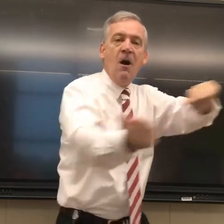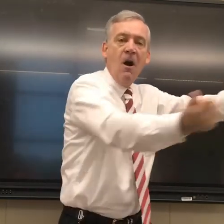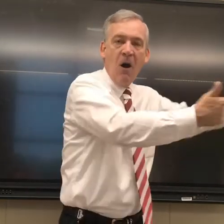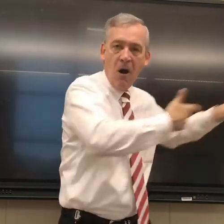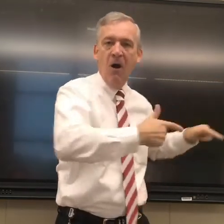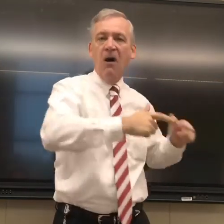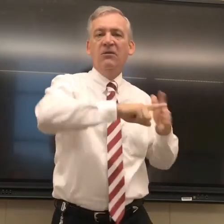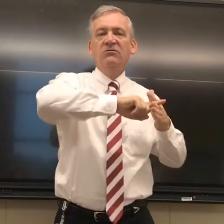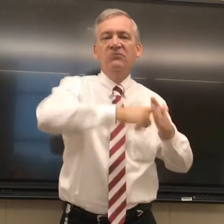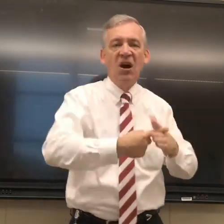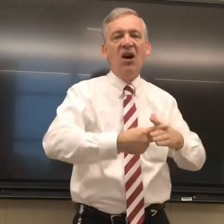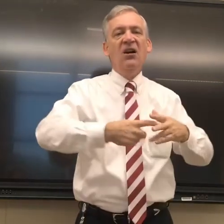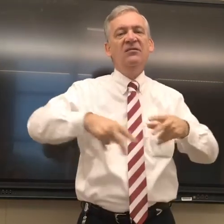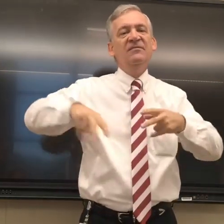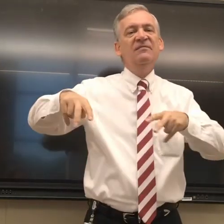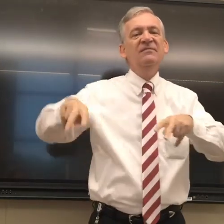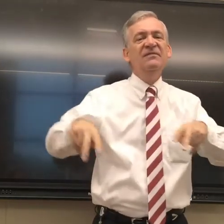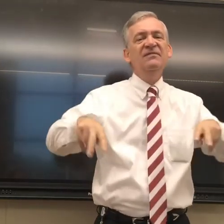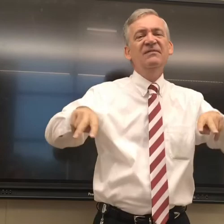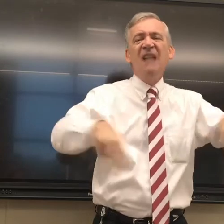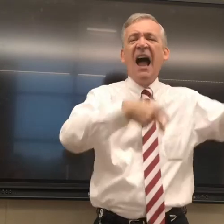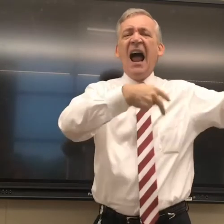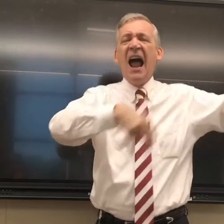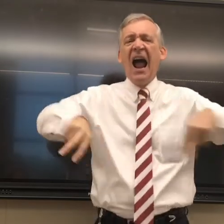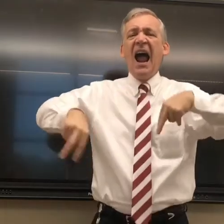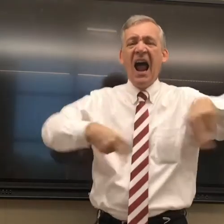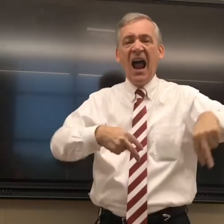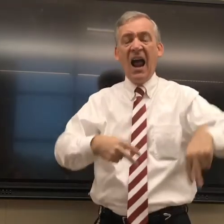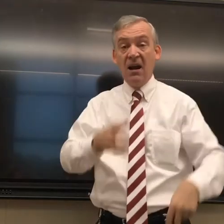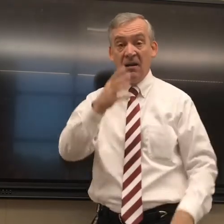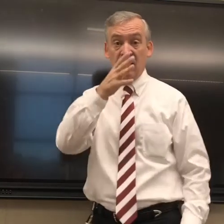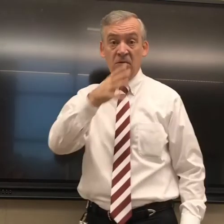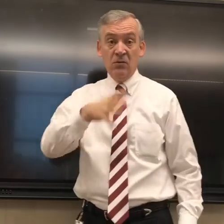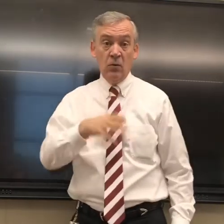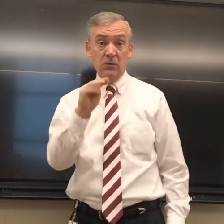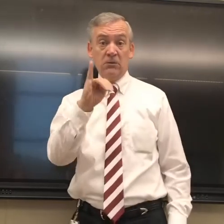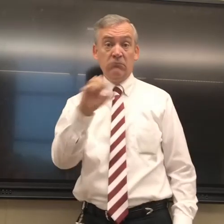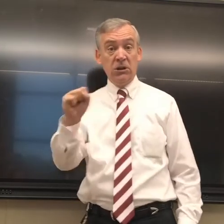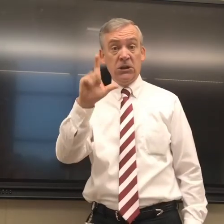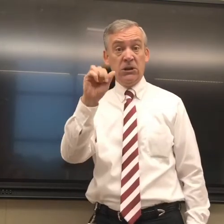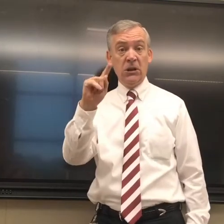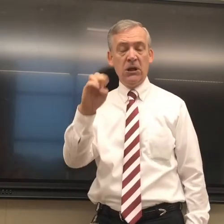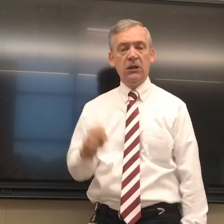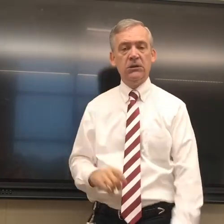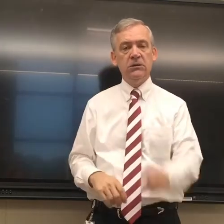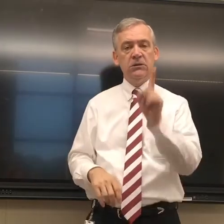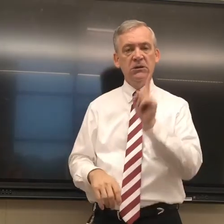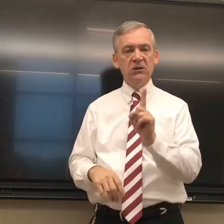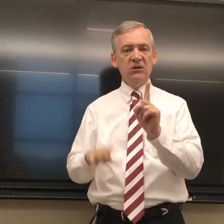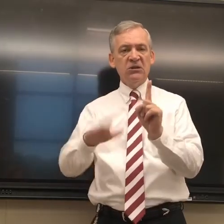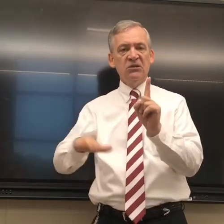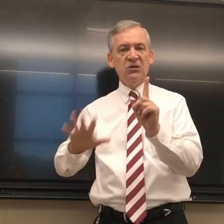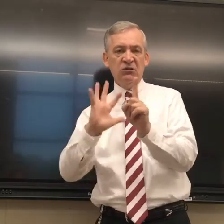dance, swarming around Miss Lottie like bees and chanting,